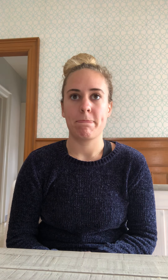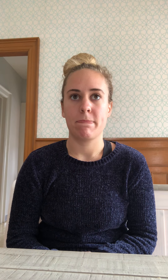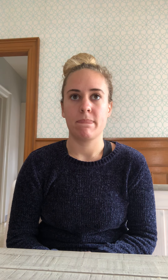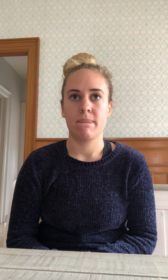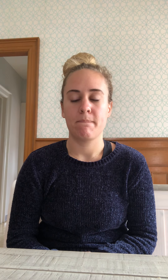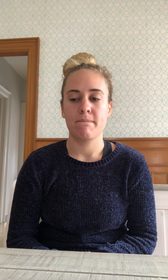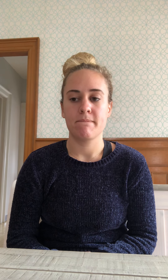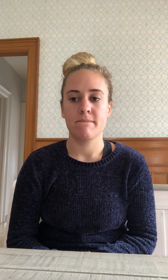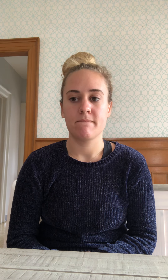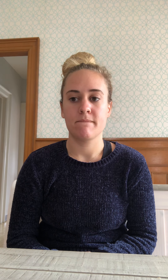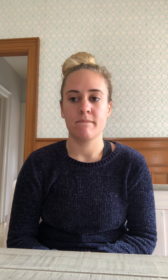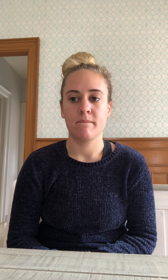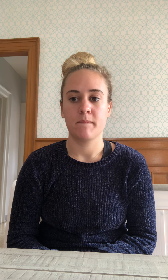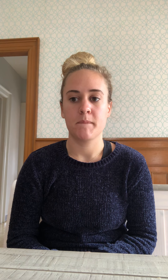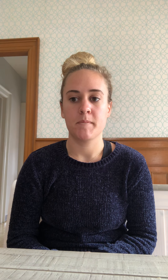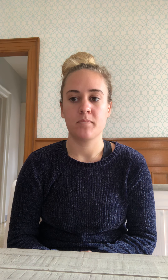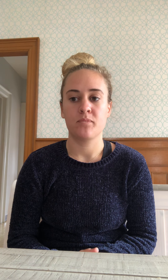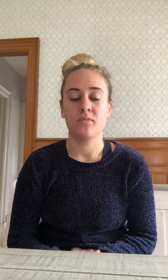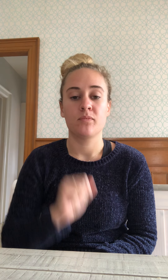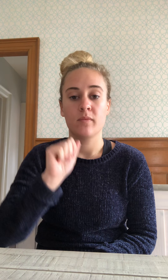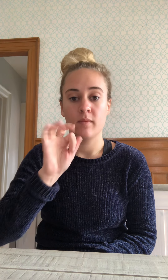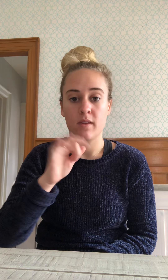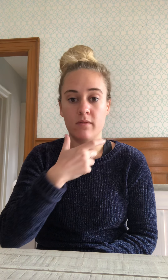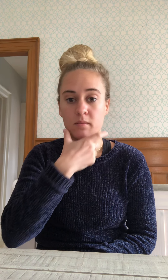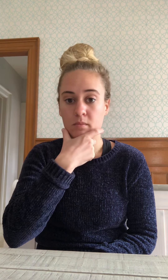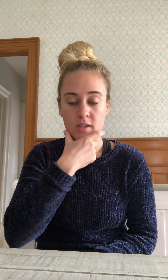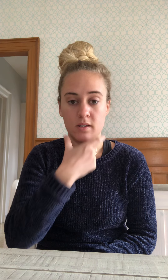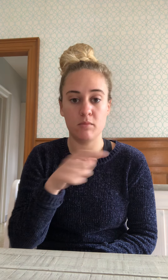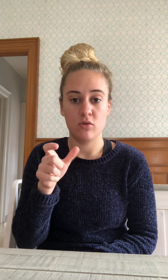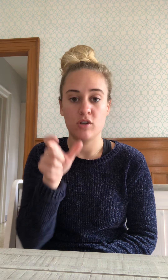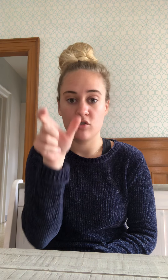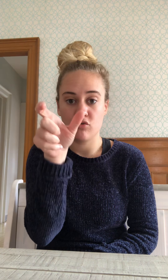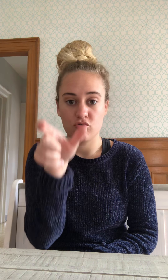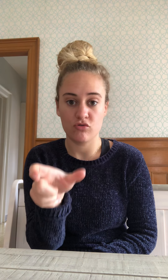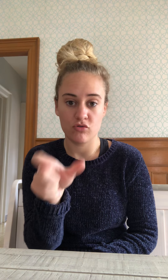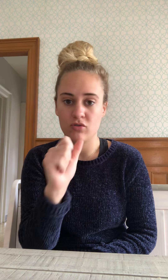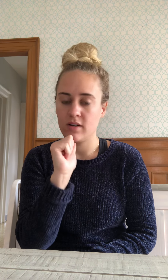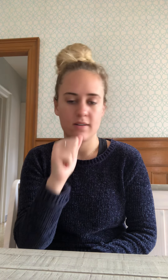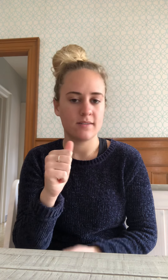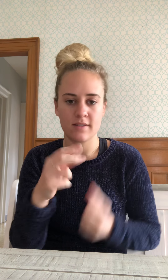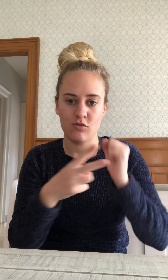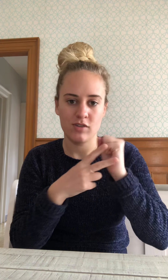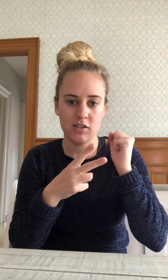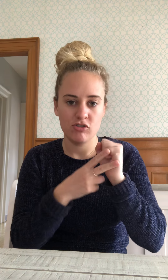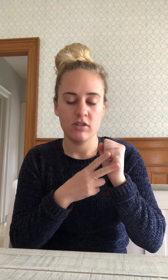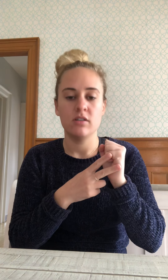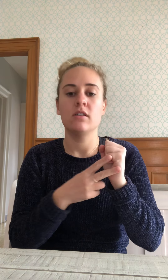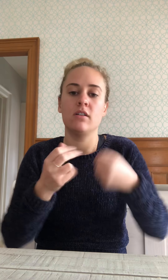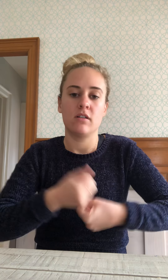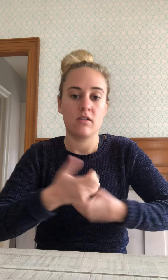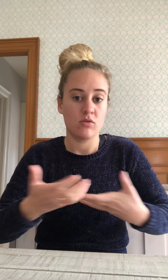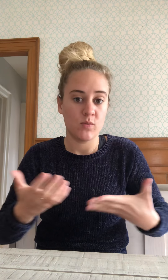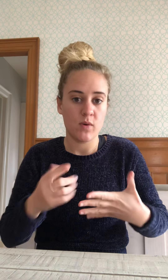When the mandibular lacks retention on insertion, typically it's caused by some of the things listed on the slide. The buccal flange